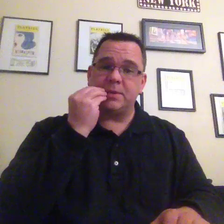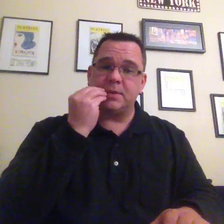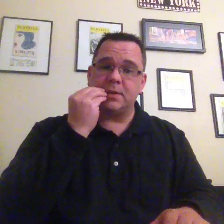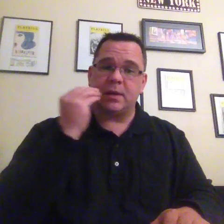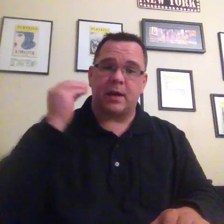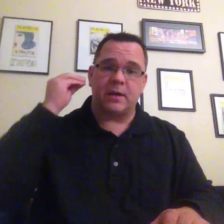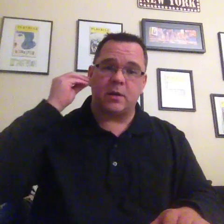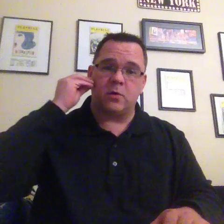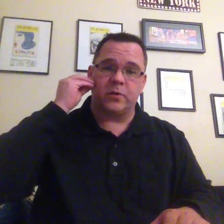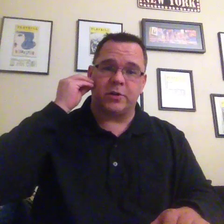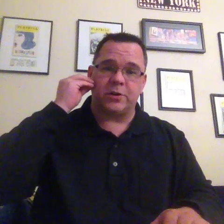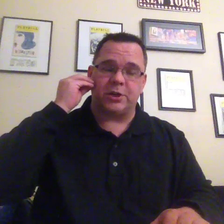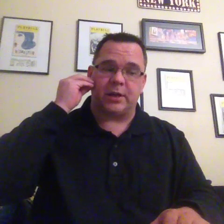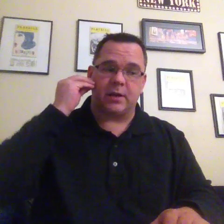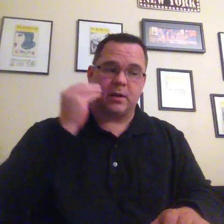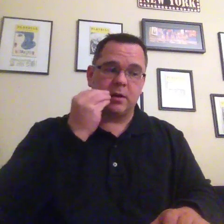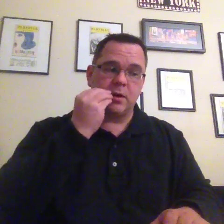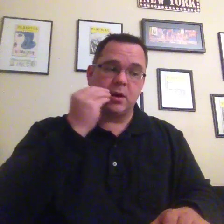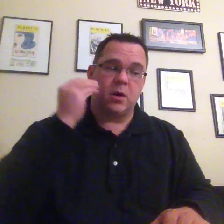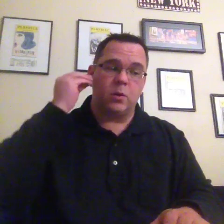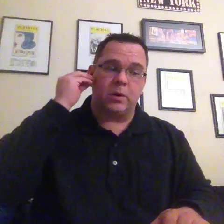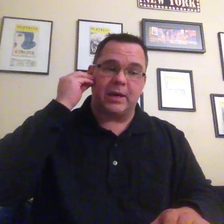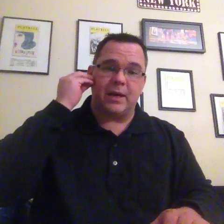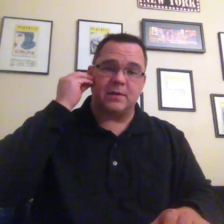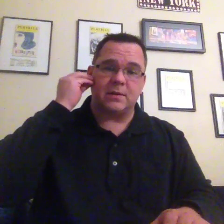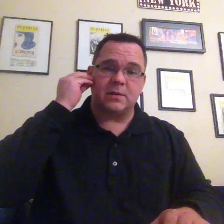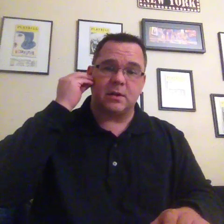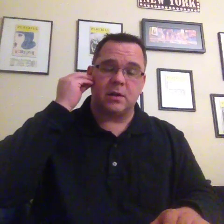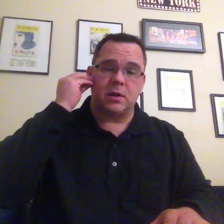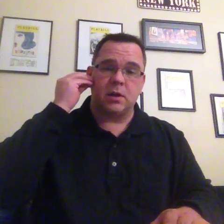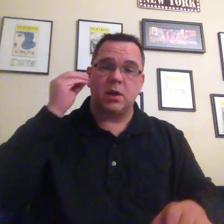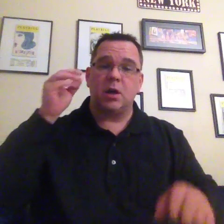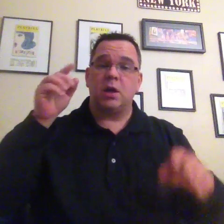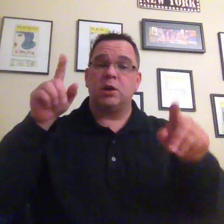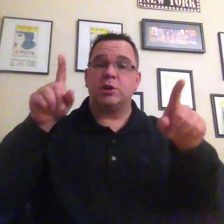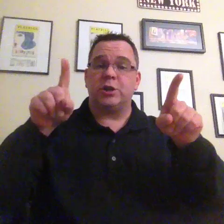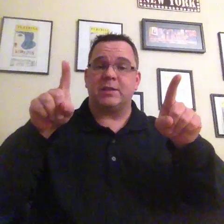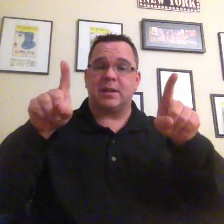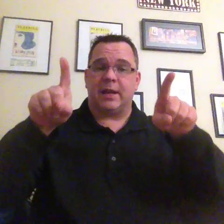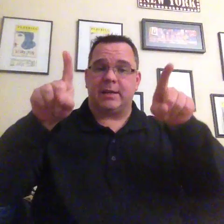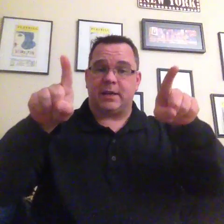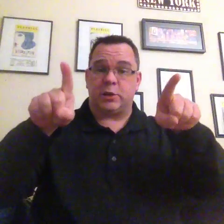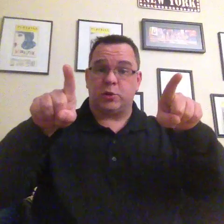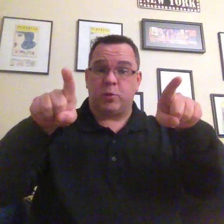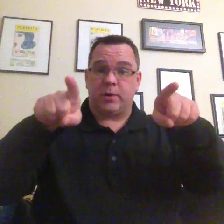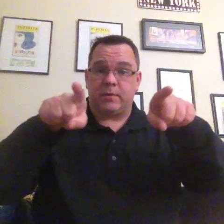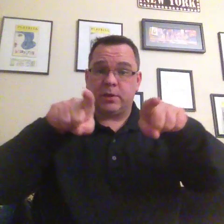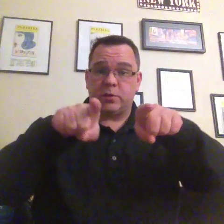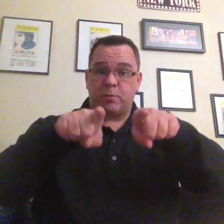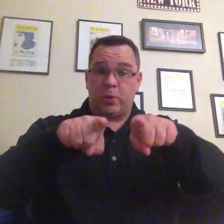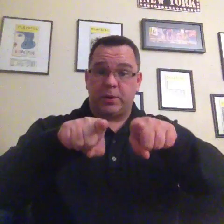lips and then over to your cheek. We'll kiss just like, take your two pointer fingers, point